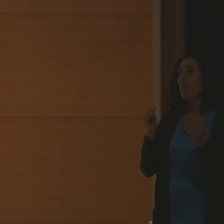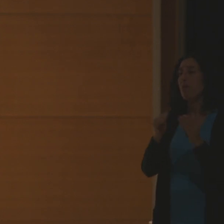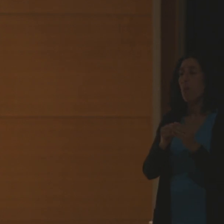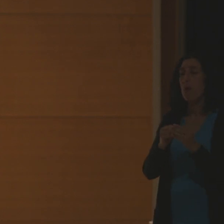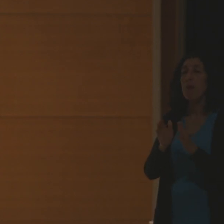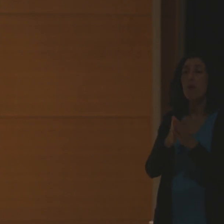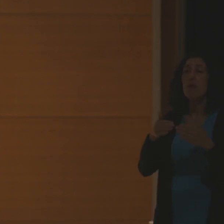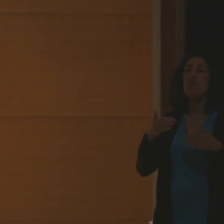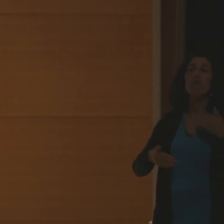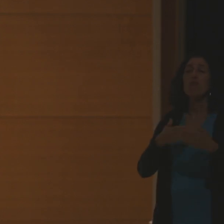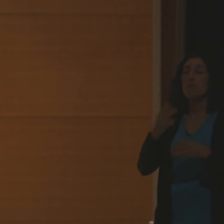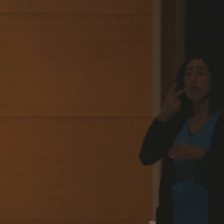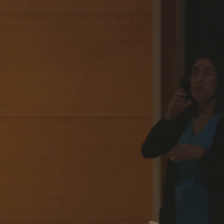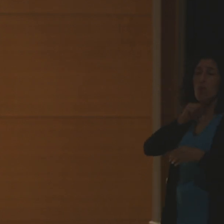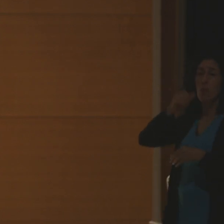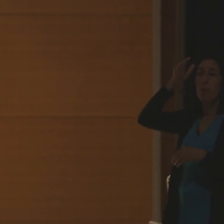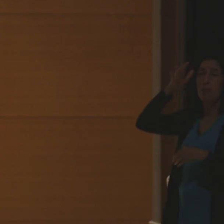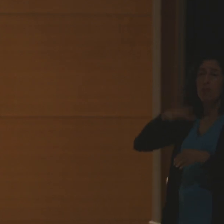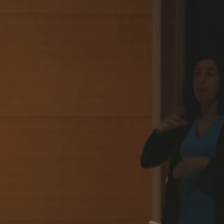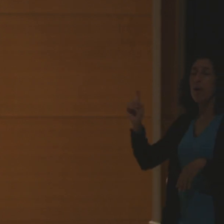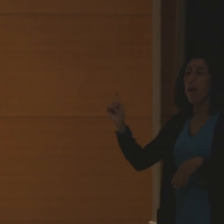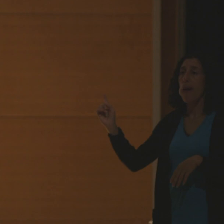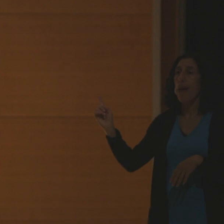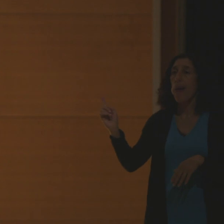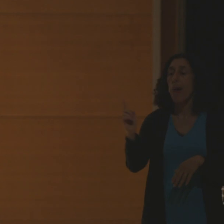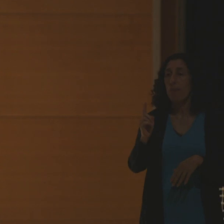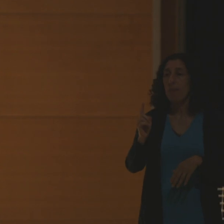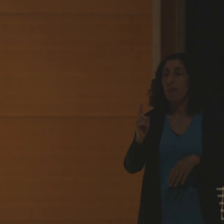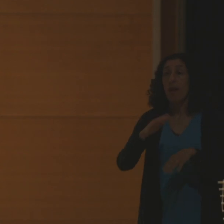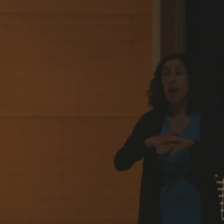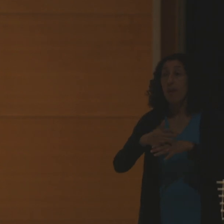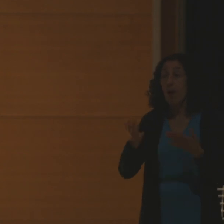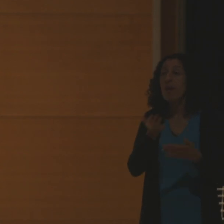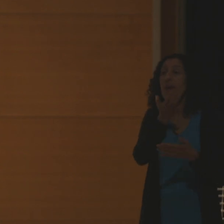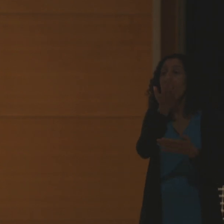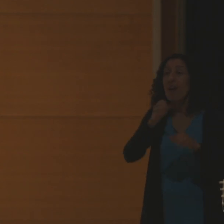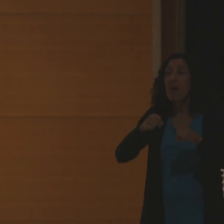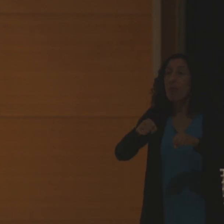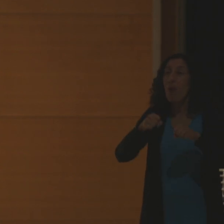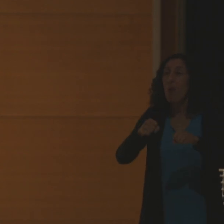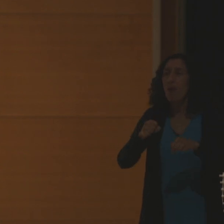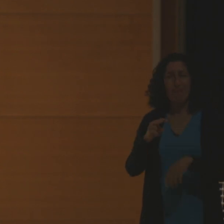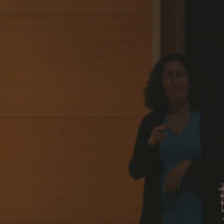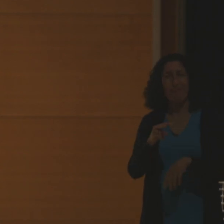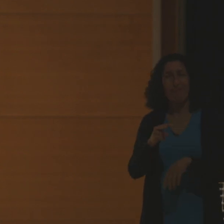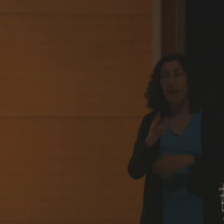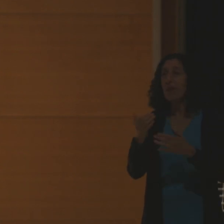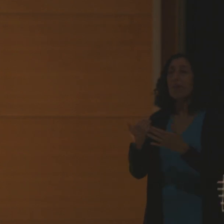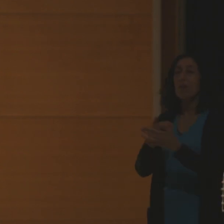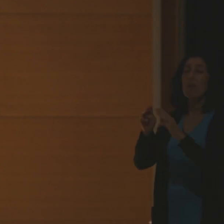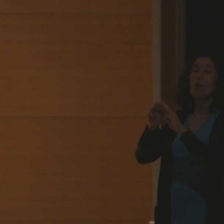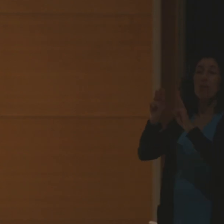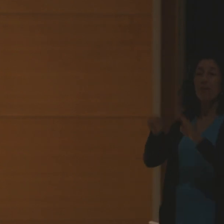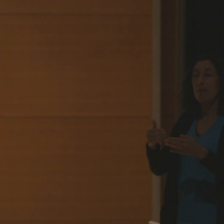man traveling down the street, heading west via lawnmower. There is a new museum,